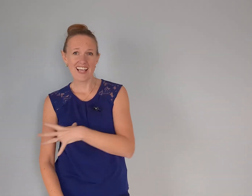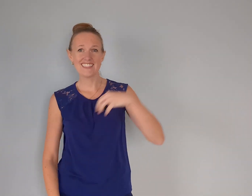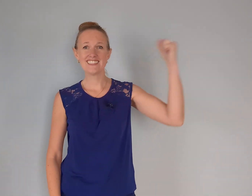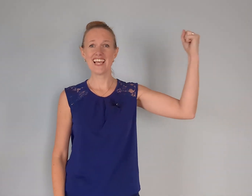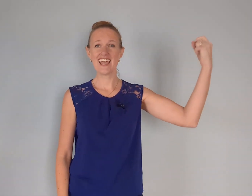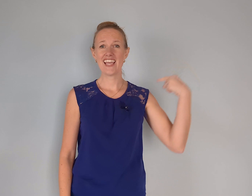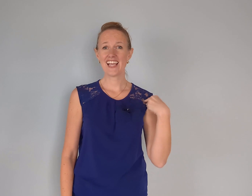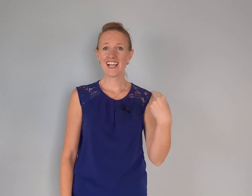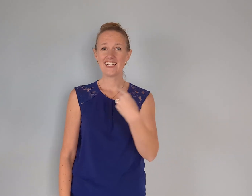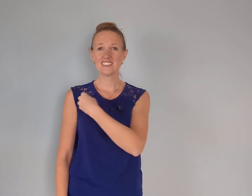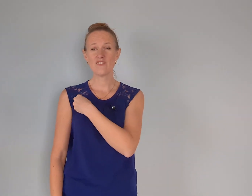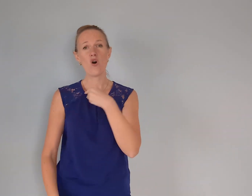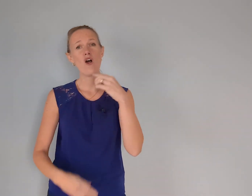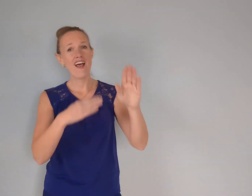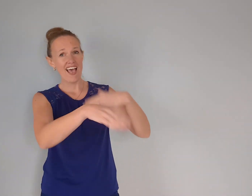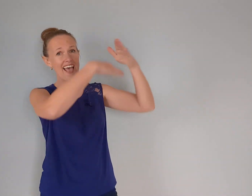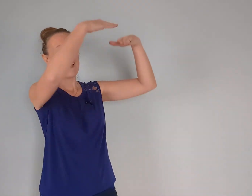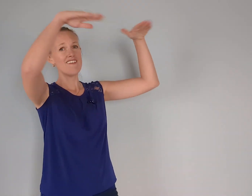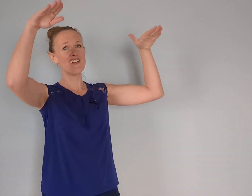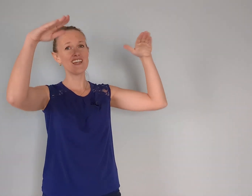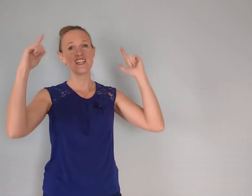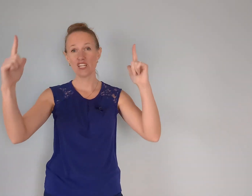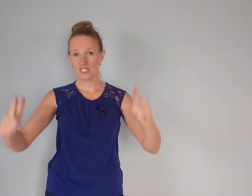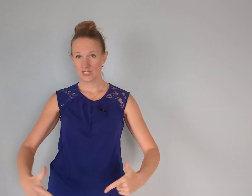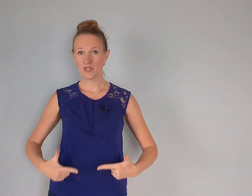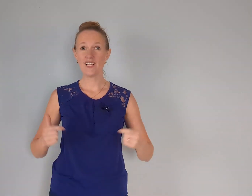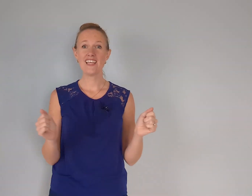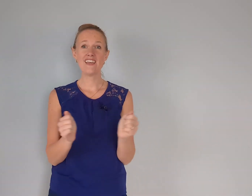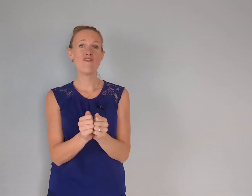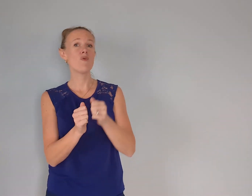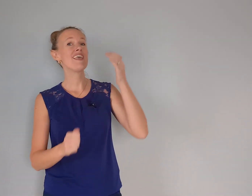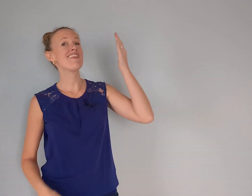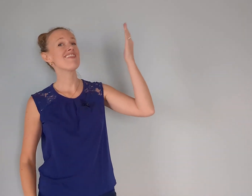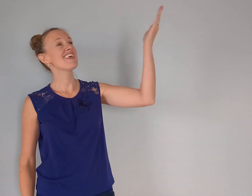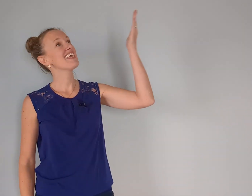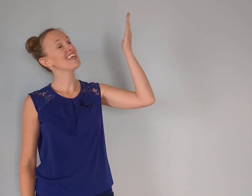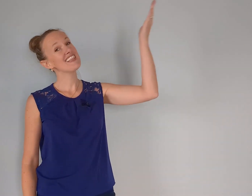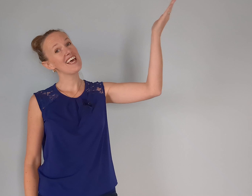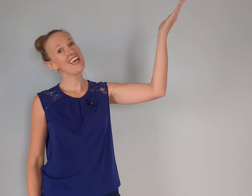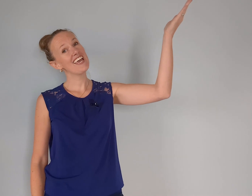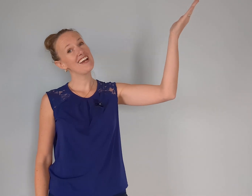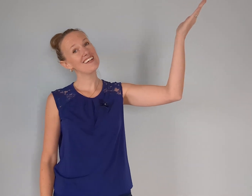and fit us for heaven to live with thee